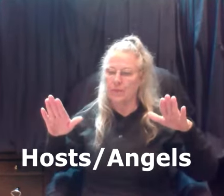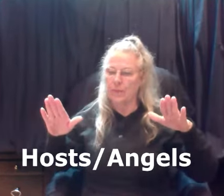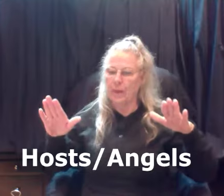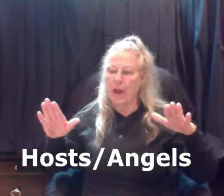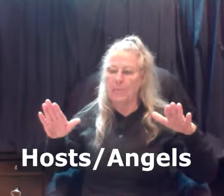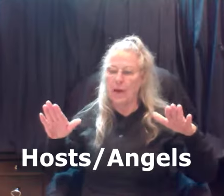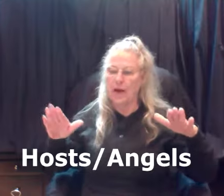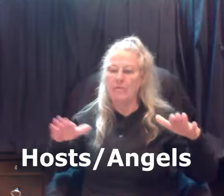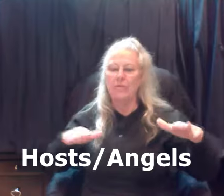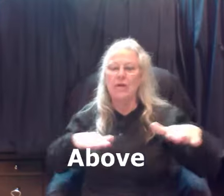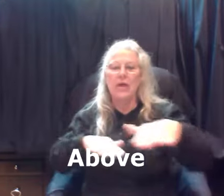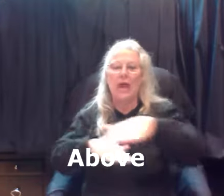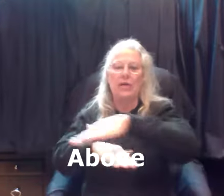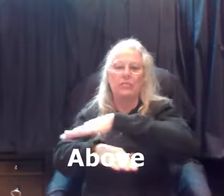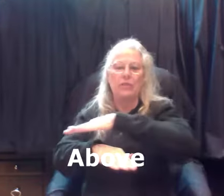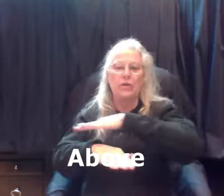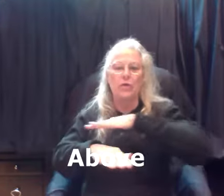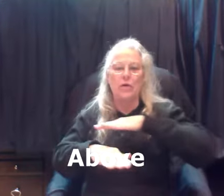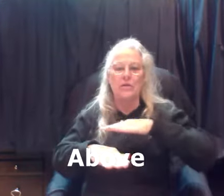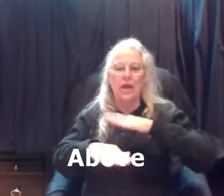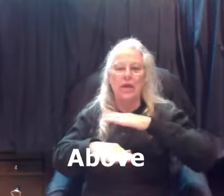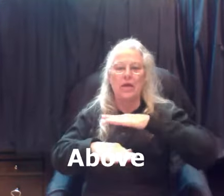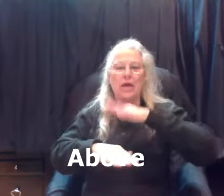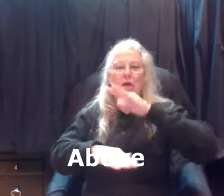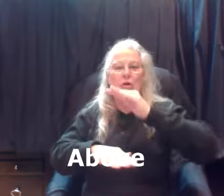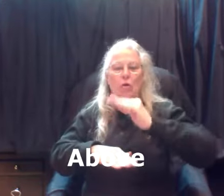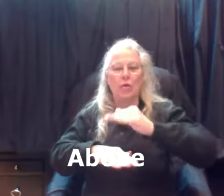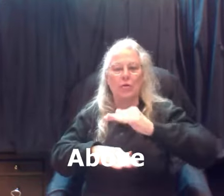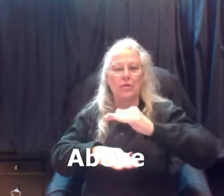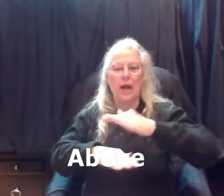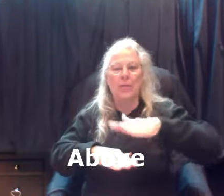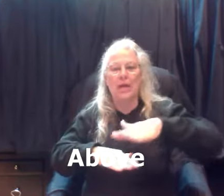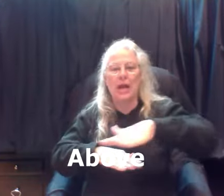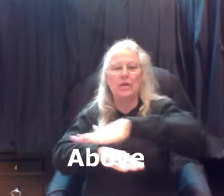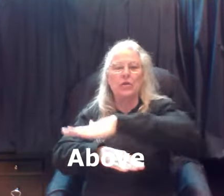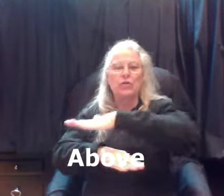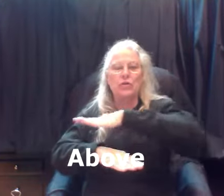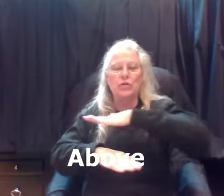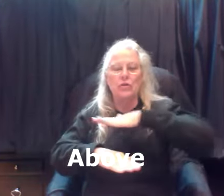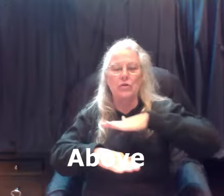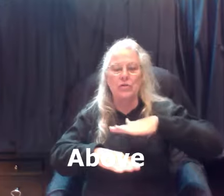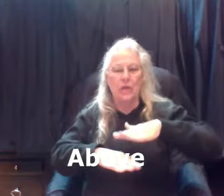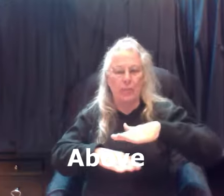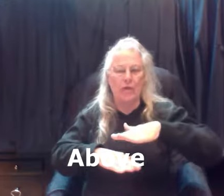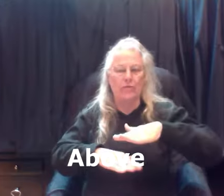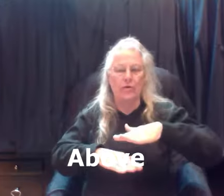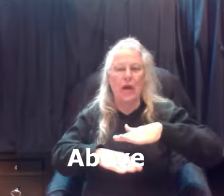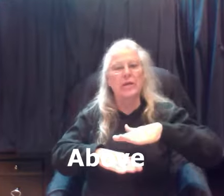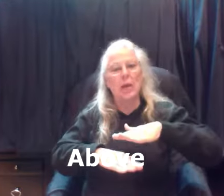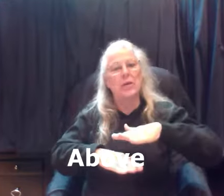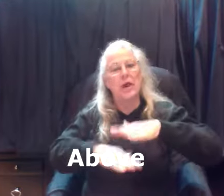Above. And then you're going to take it. Your dominant hand circles above. Your non-dominant hand